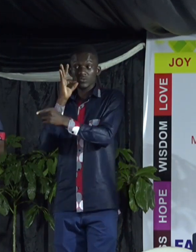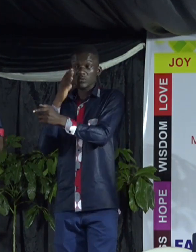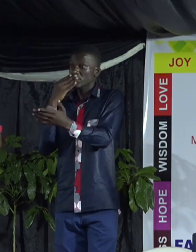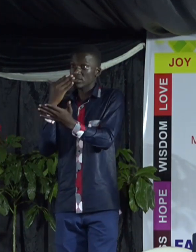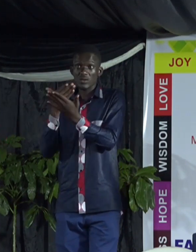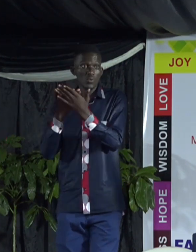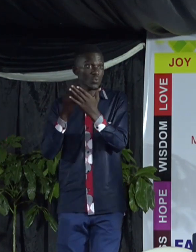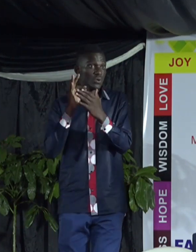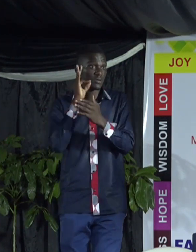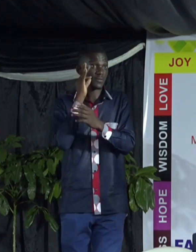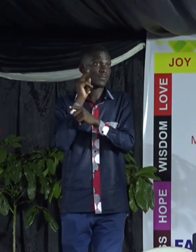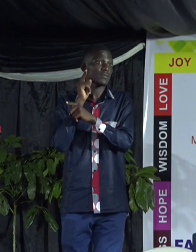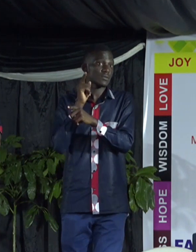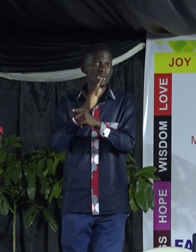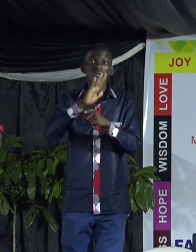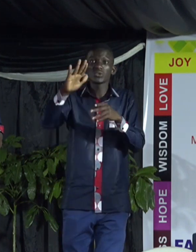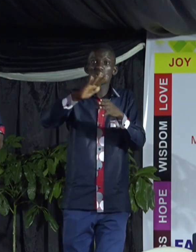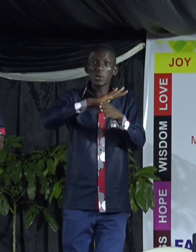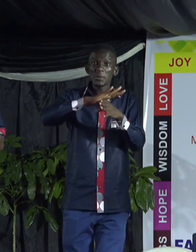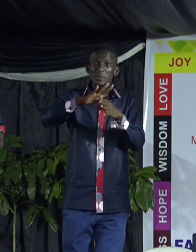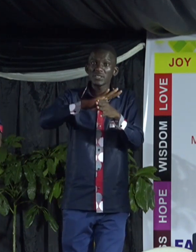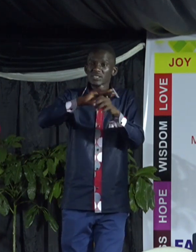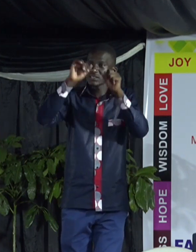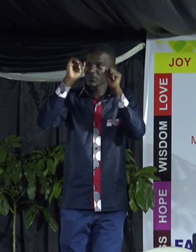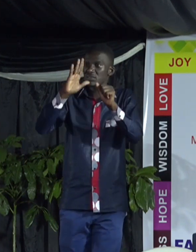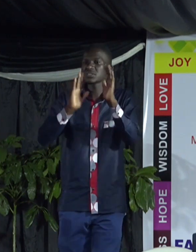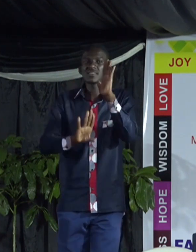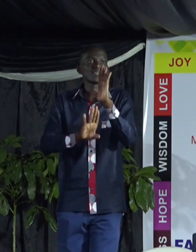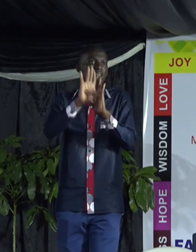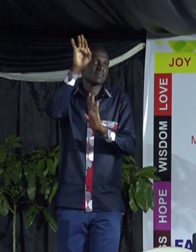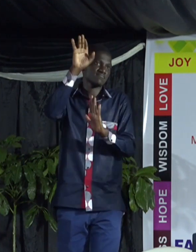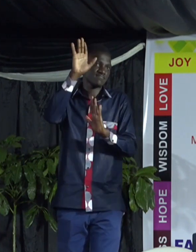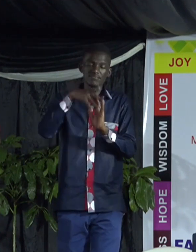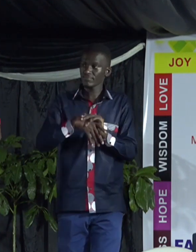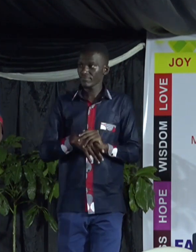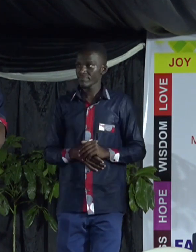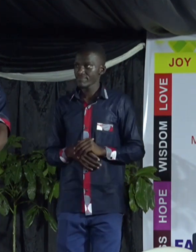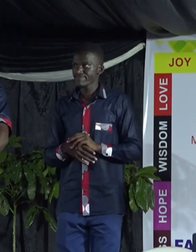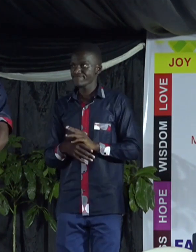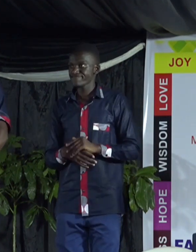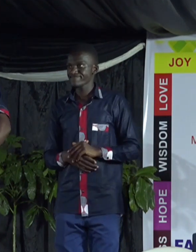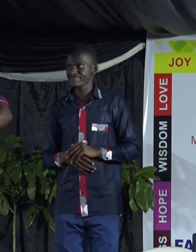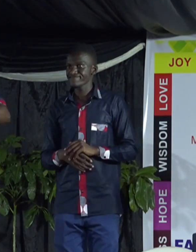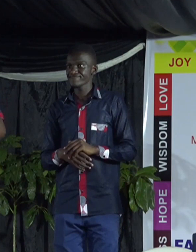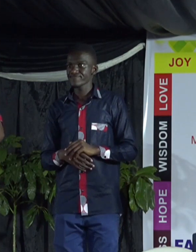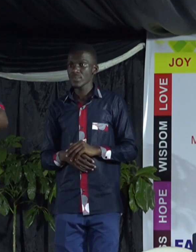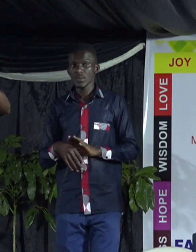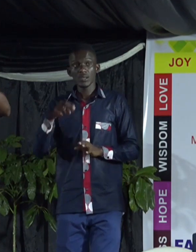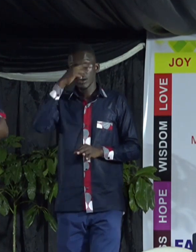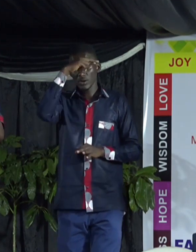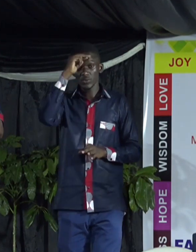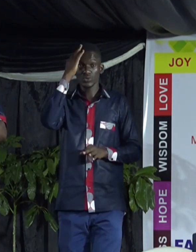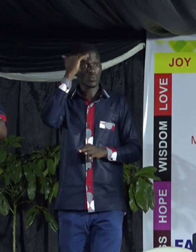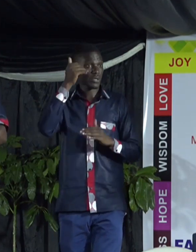When you bear this good fruit, business yegenda kubera successful. Even your business is going to be successful. The reason why